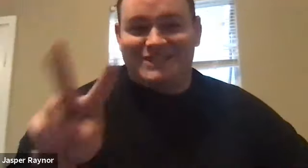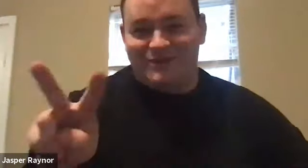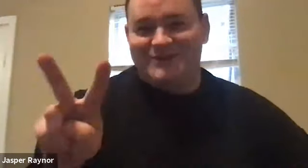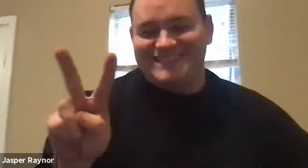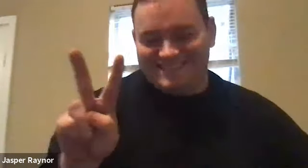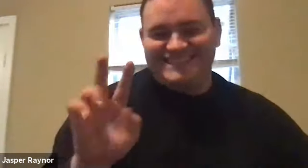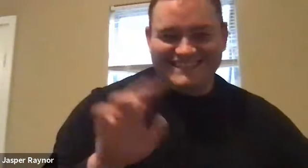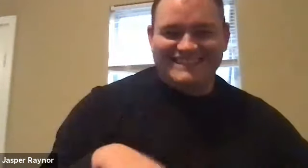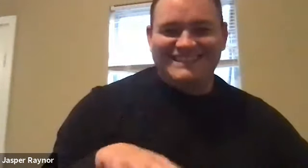22.